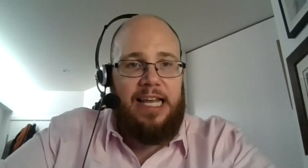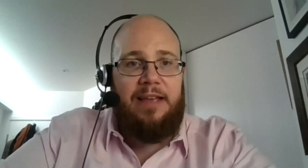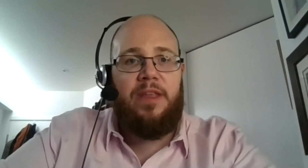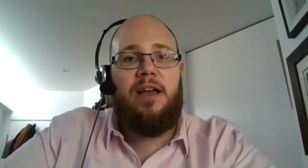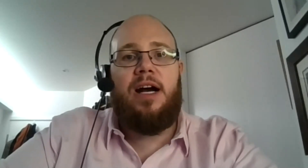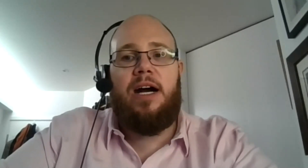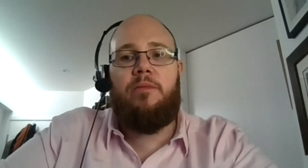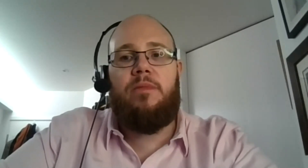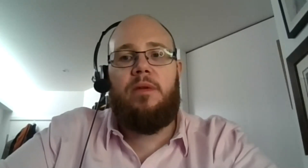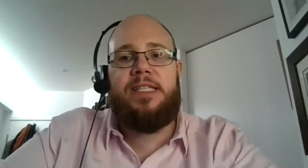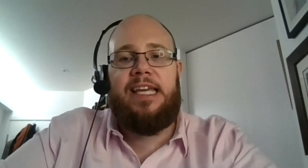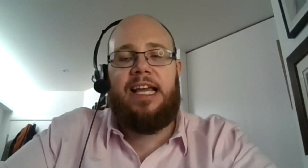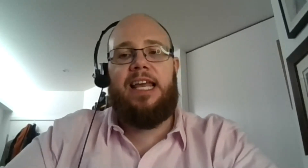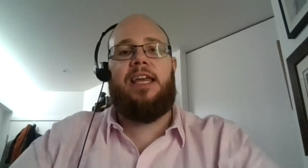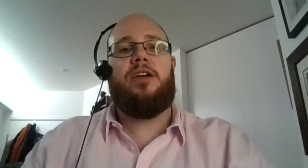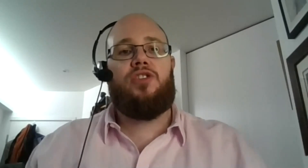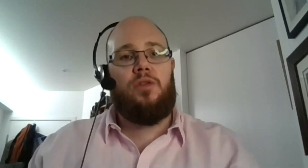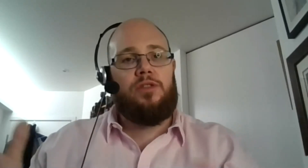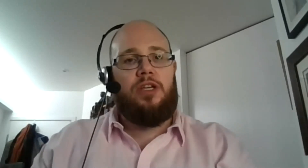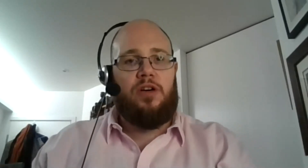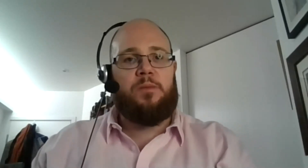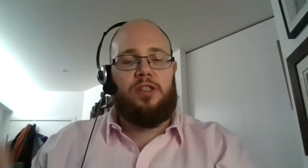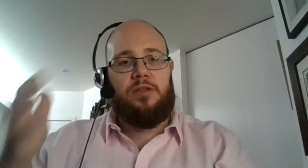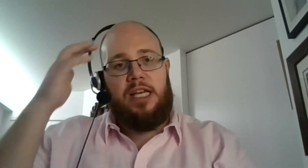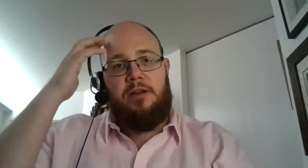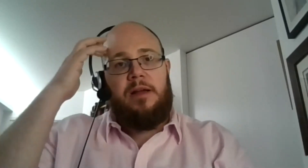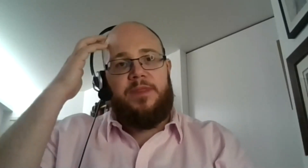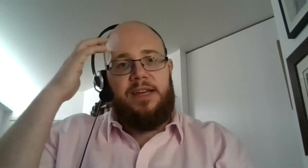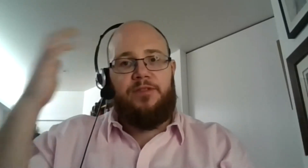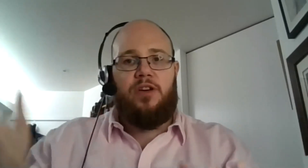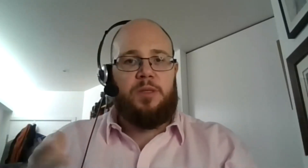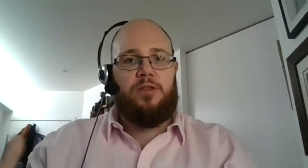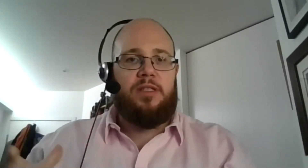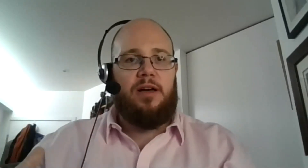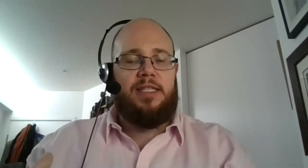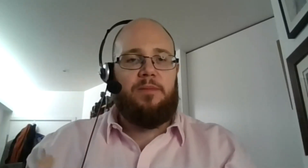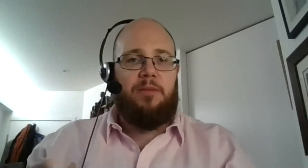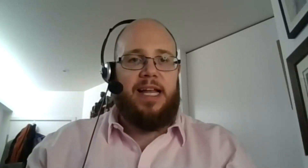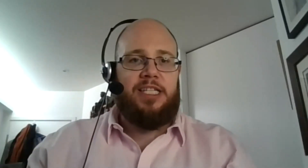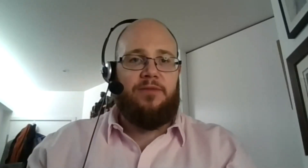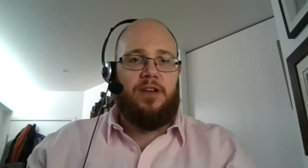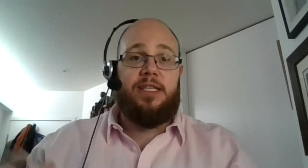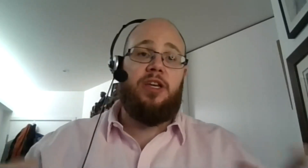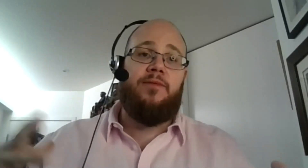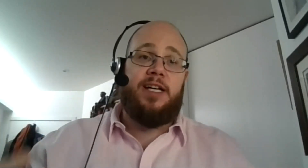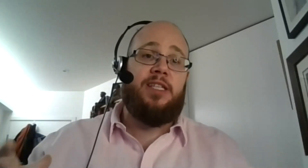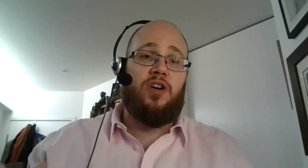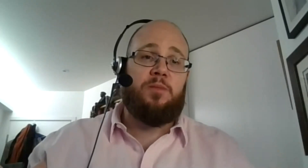definitely. Particularly talk to your hospital. So different hospital sites are being managed differently. So University Hospital,